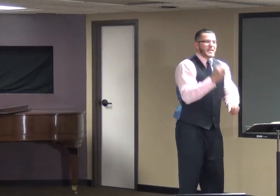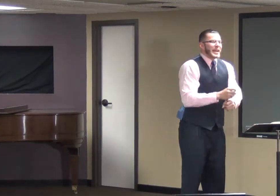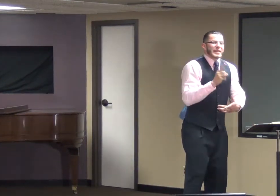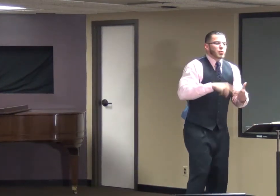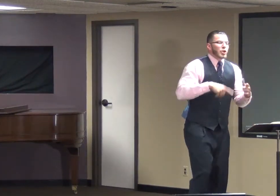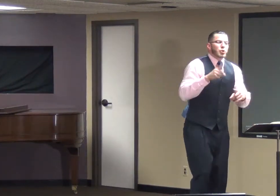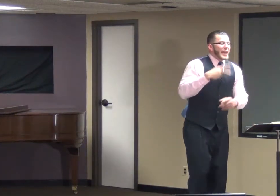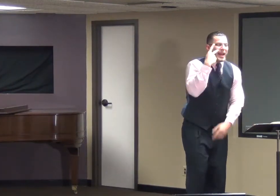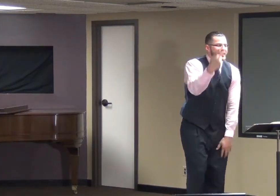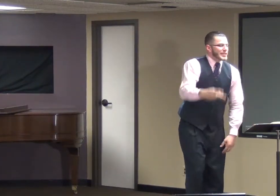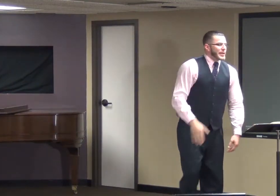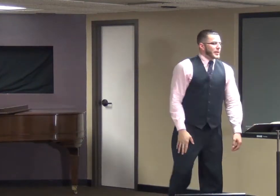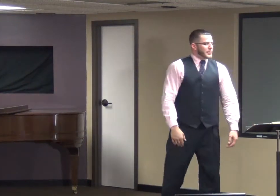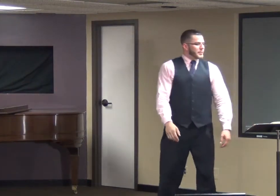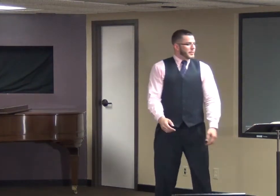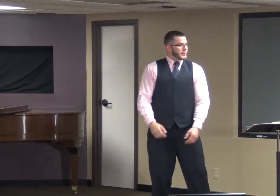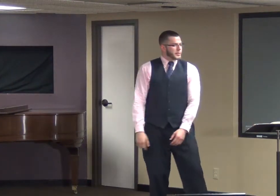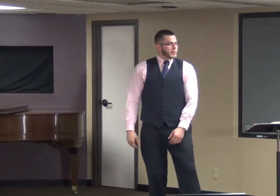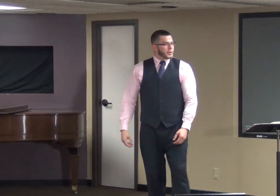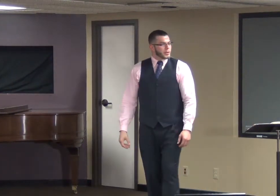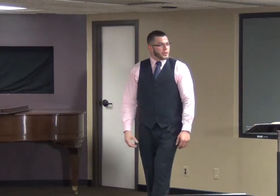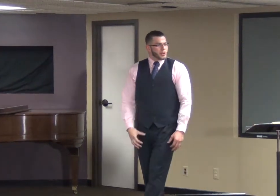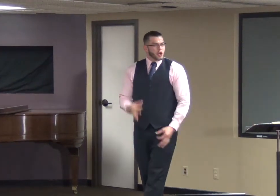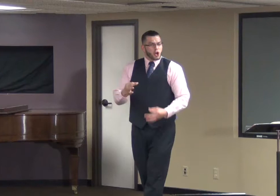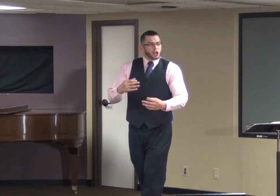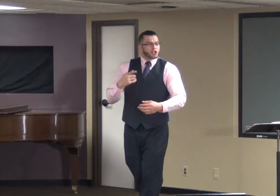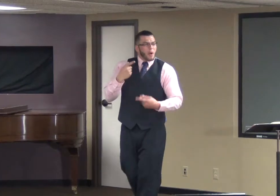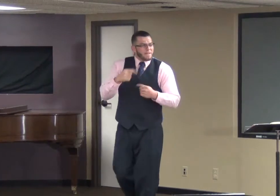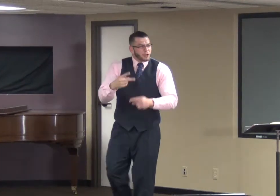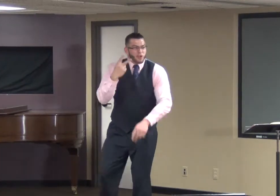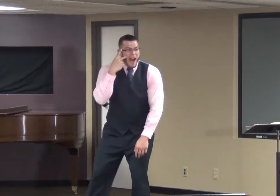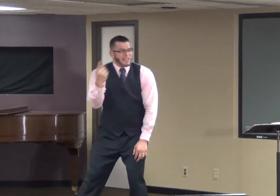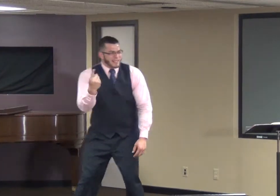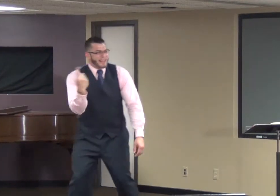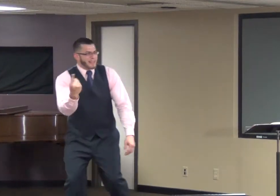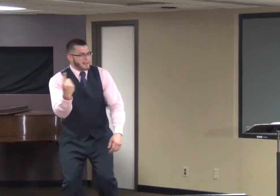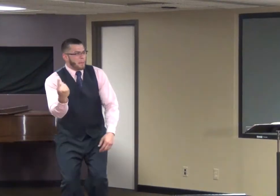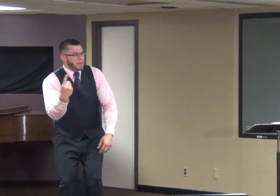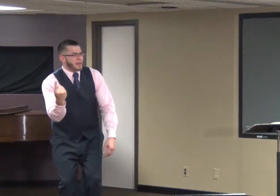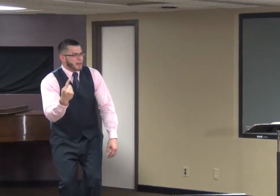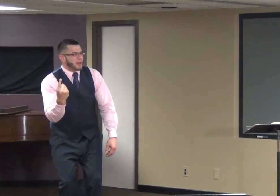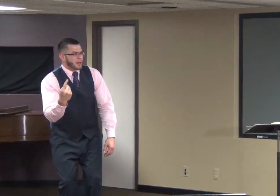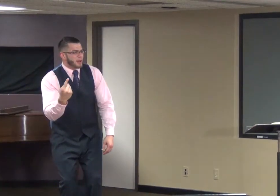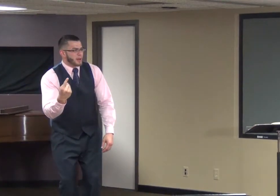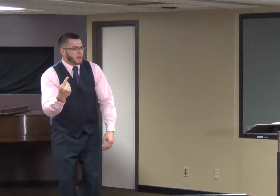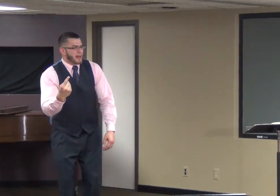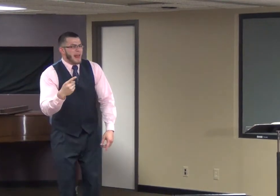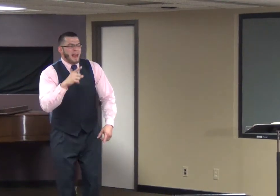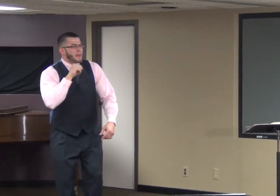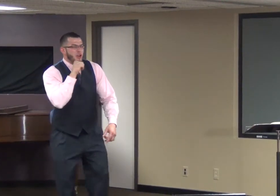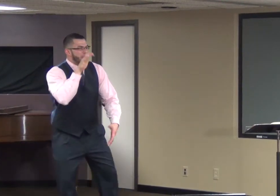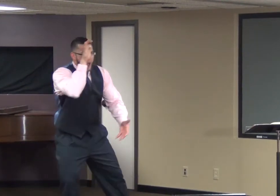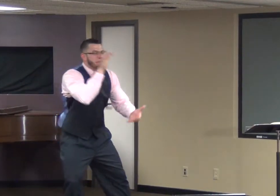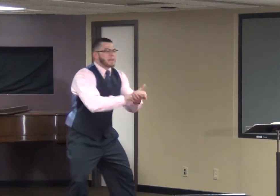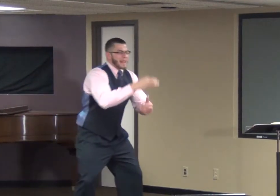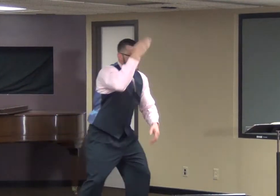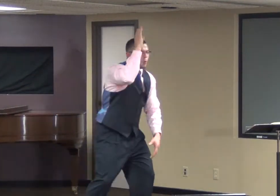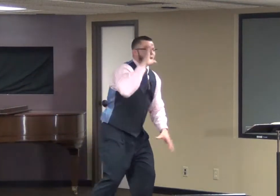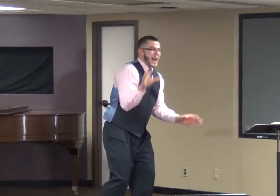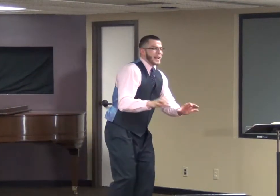Faith is what you can't see. So if you're trying to see something, then you're not believing what God can